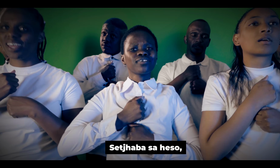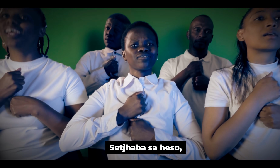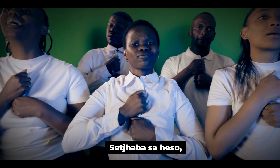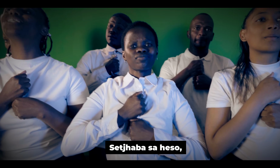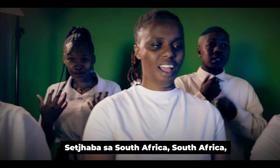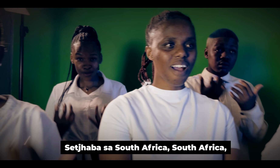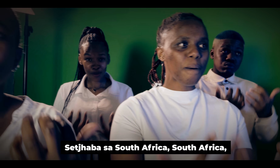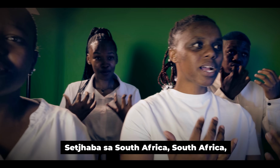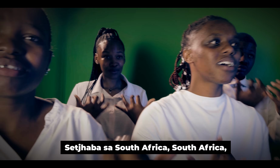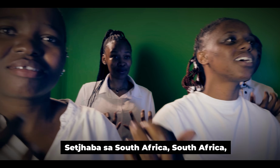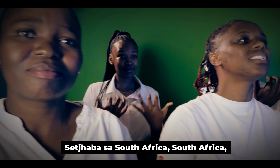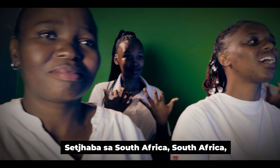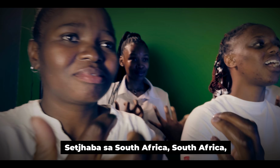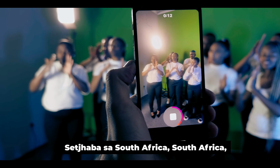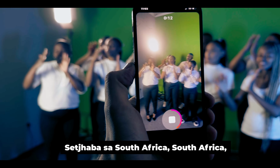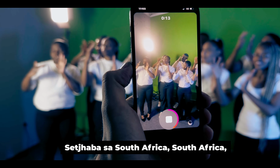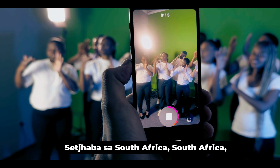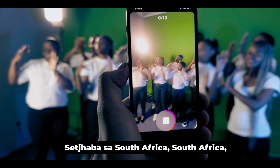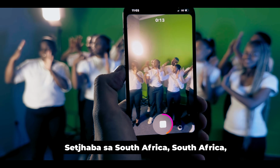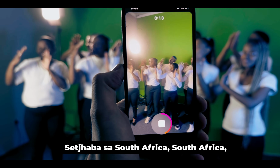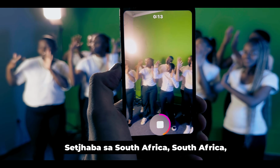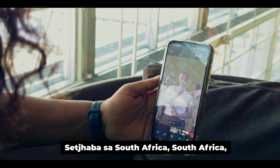Yesu sichaba sa South